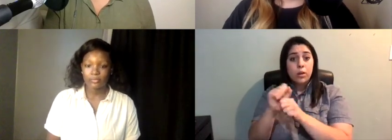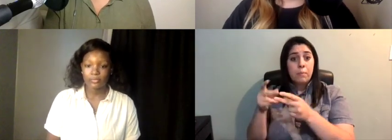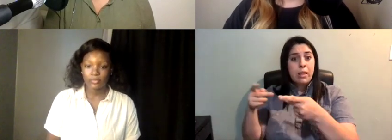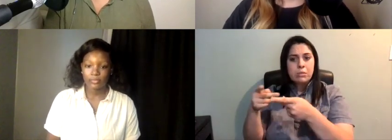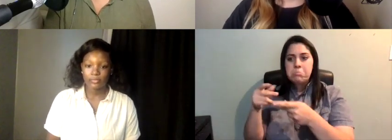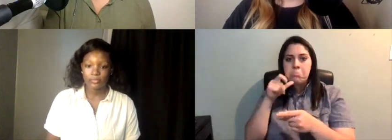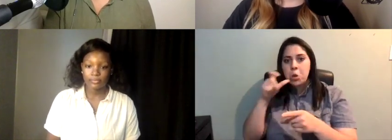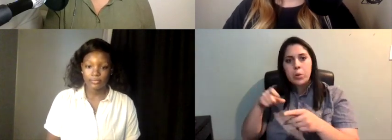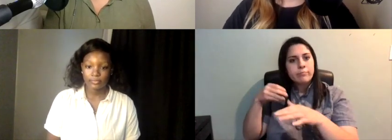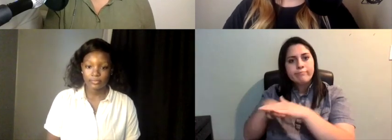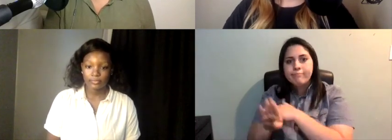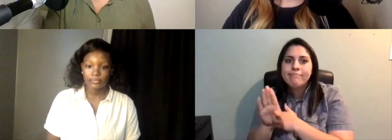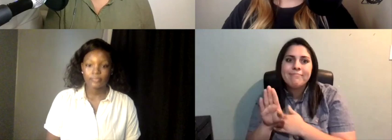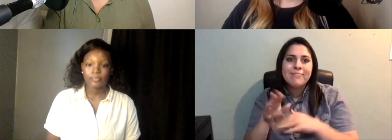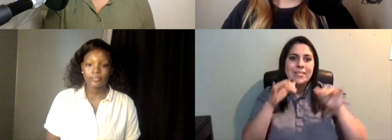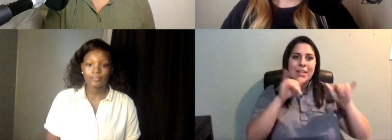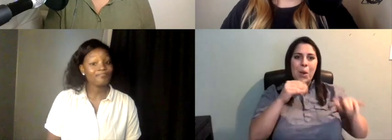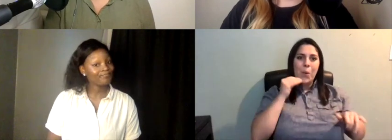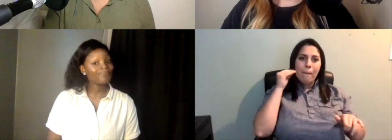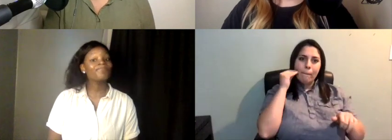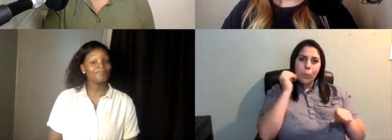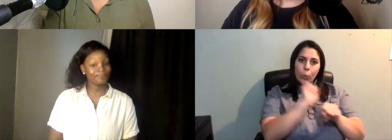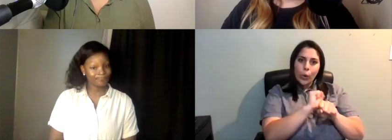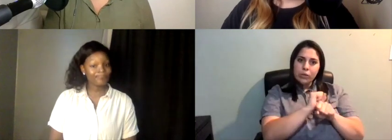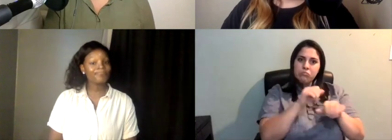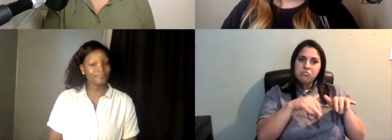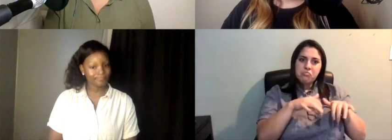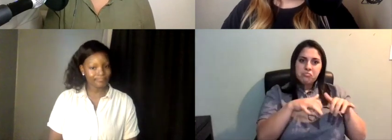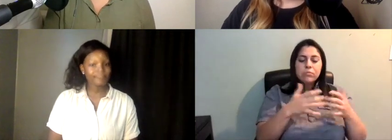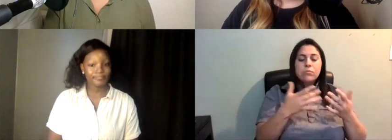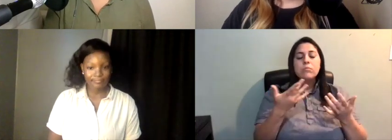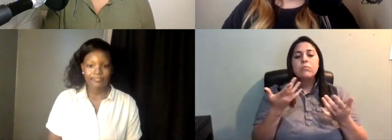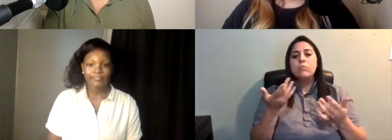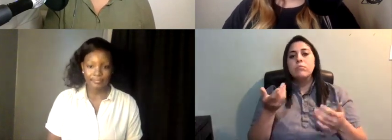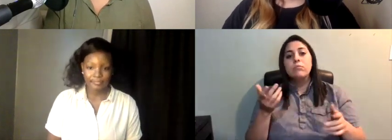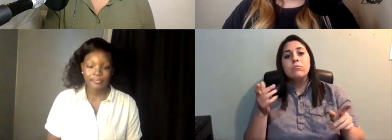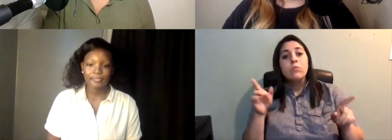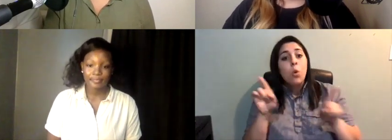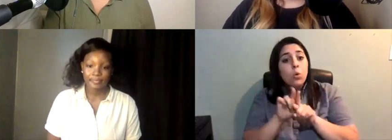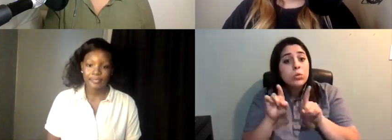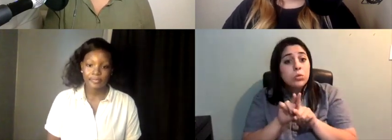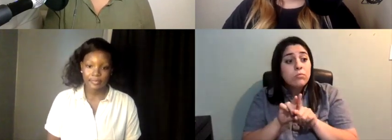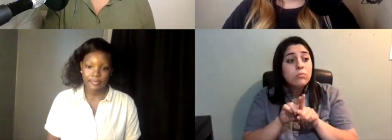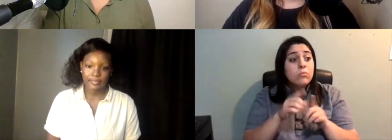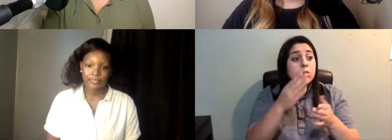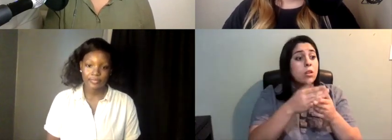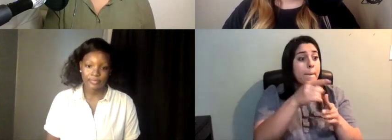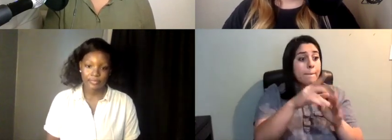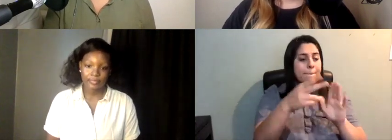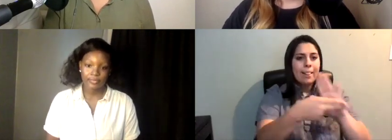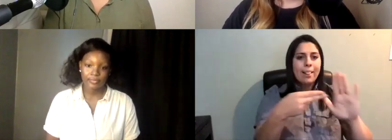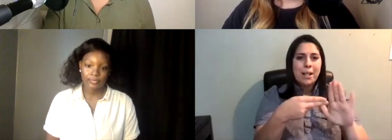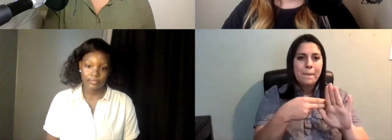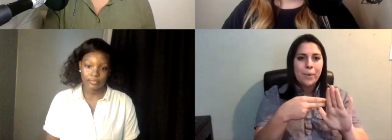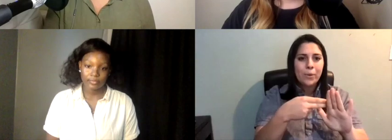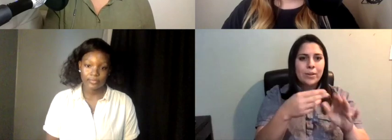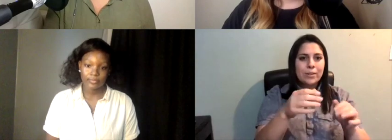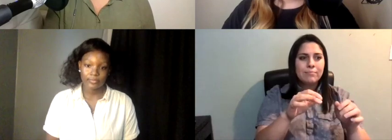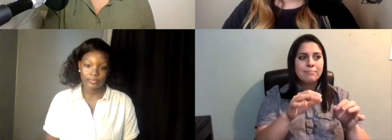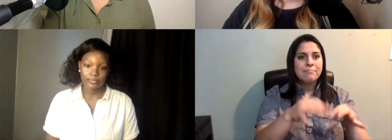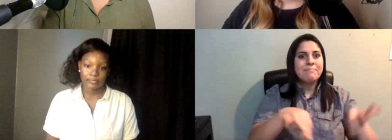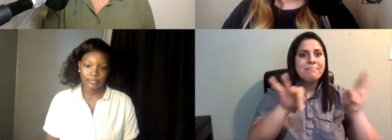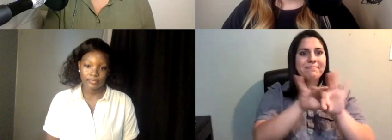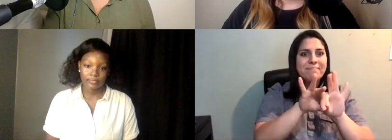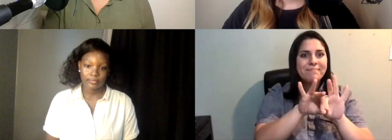for example, you know, and really also... you know, how many people were essential workers and the impact it had